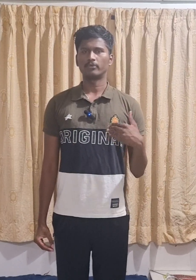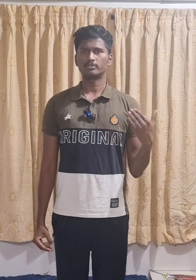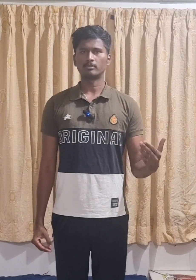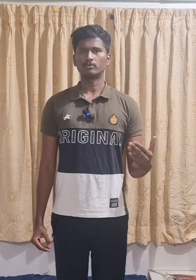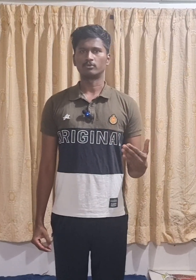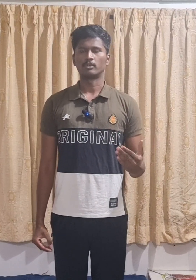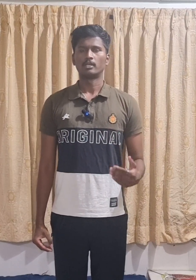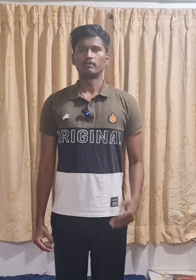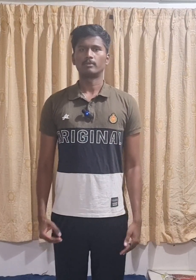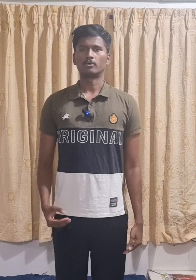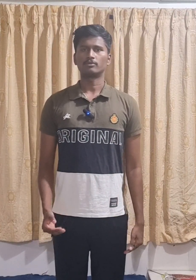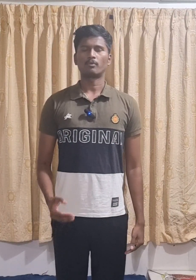reusable code, because